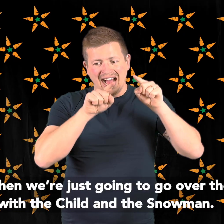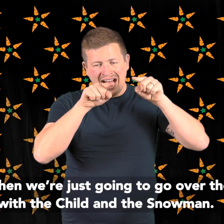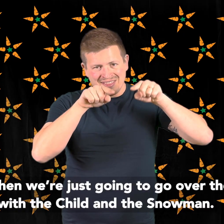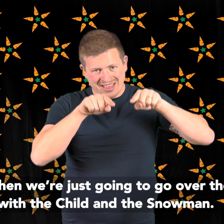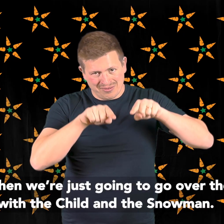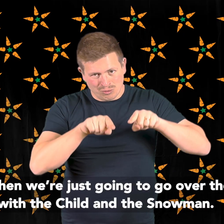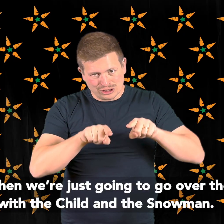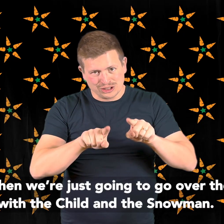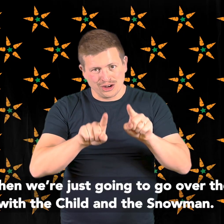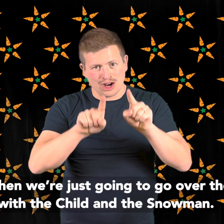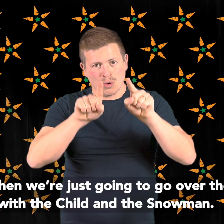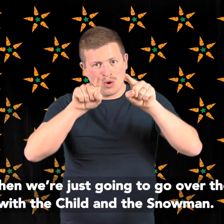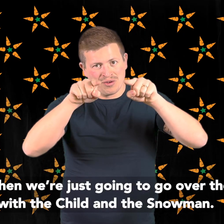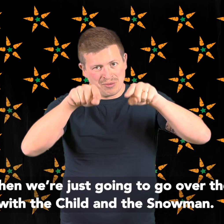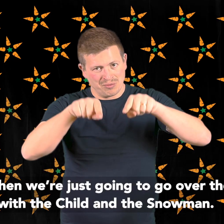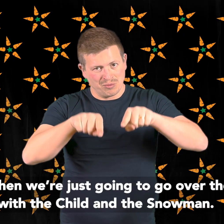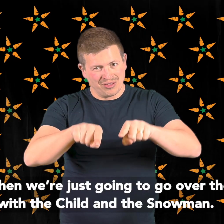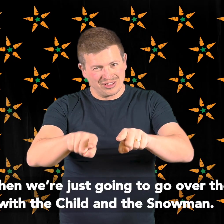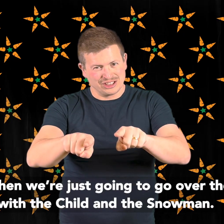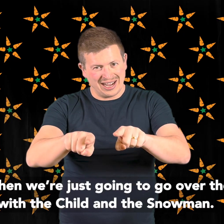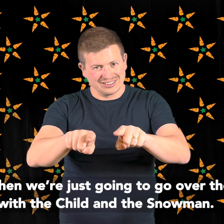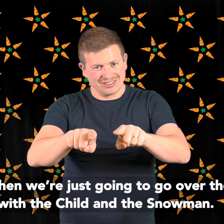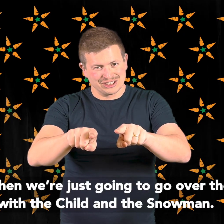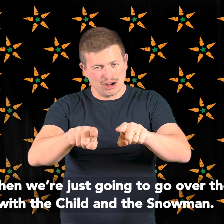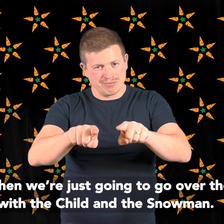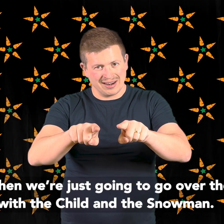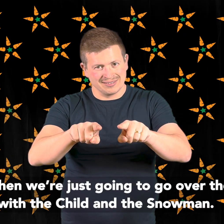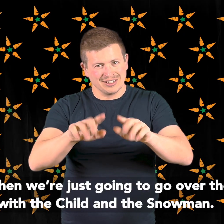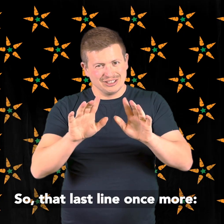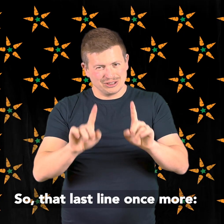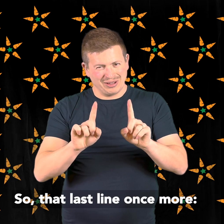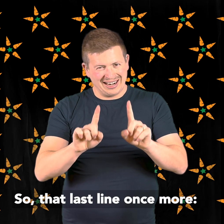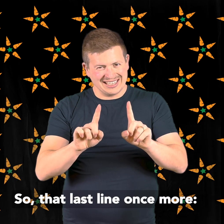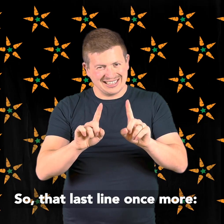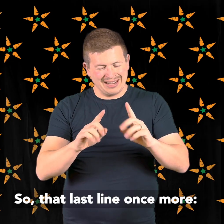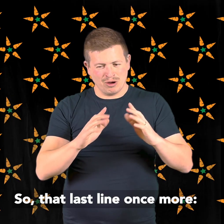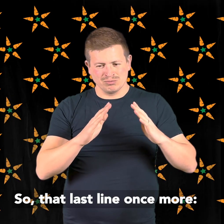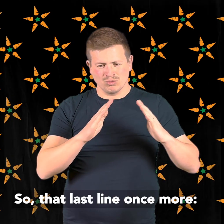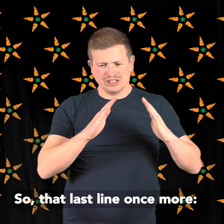and then we're just going to go over them with the child and the snowman. So that last line once